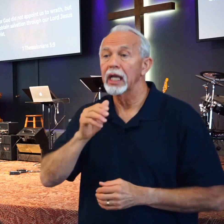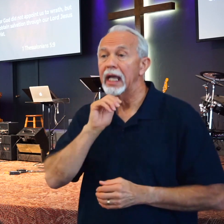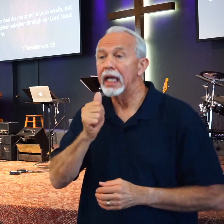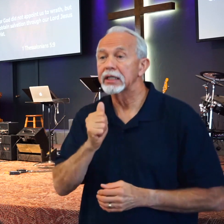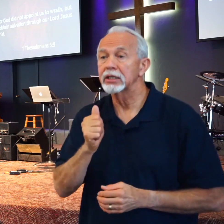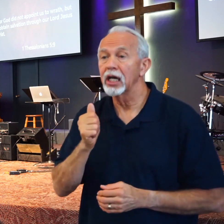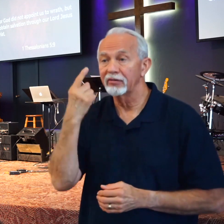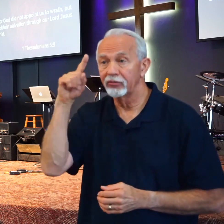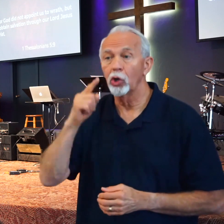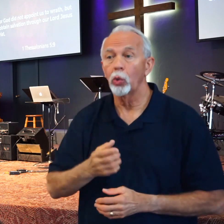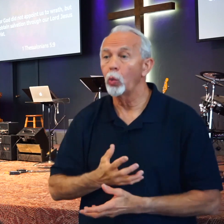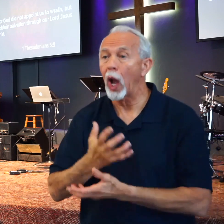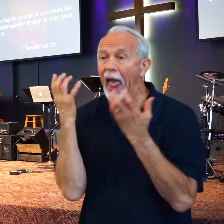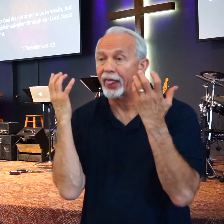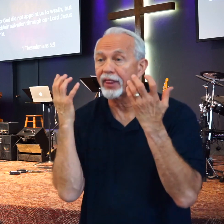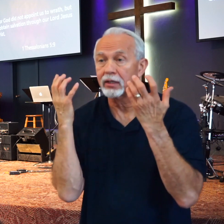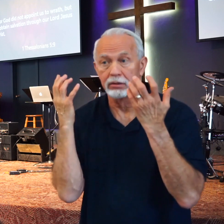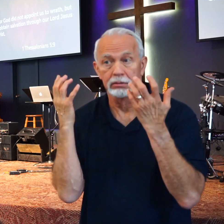wrath.